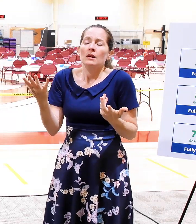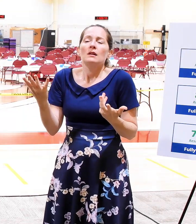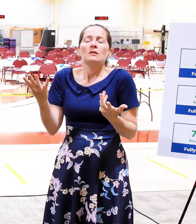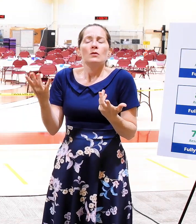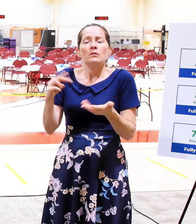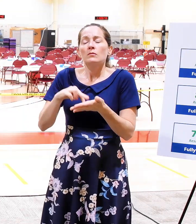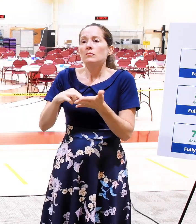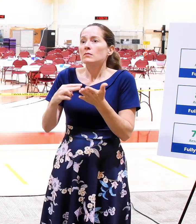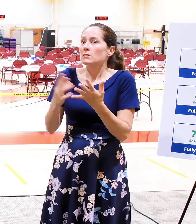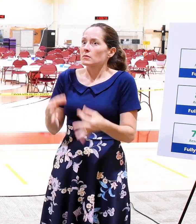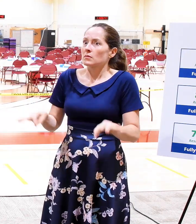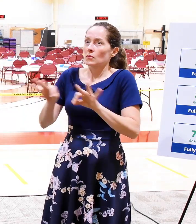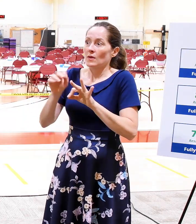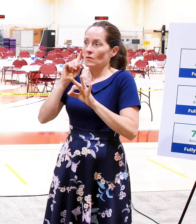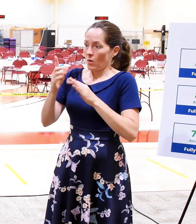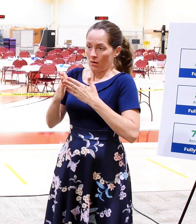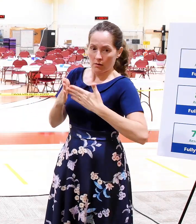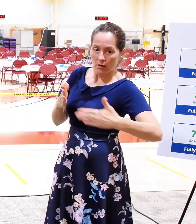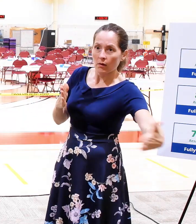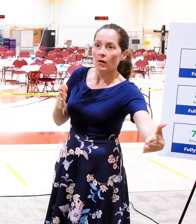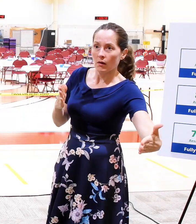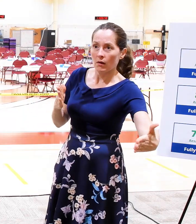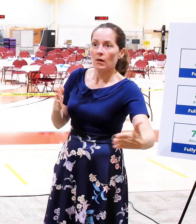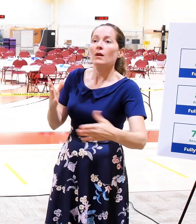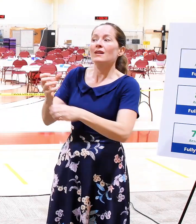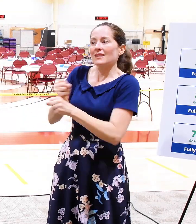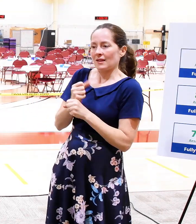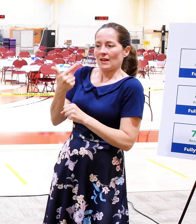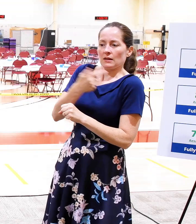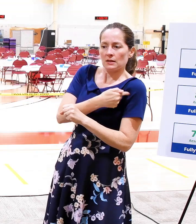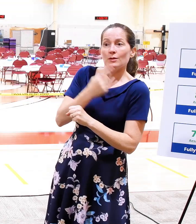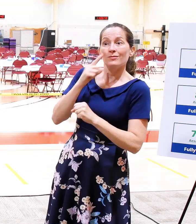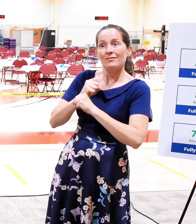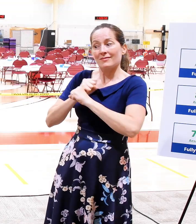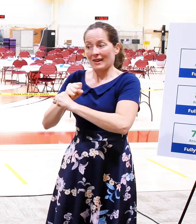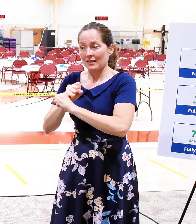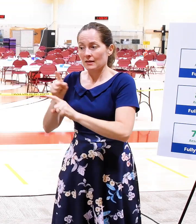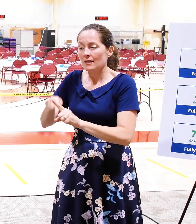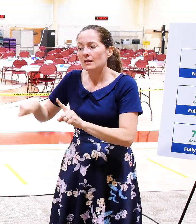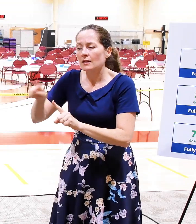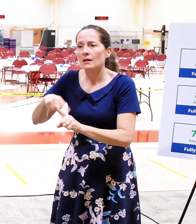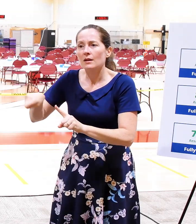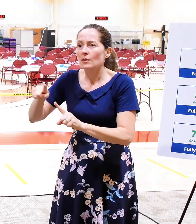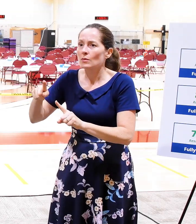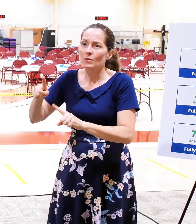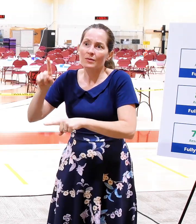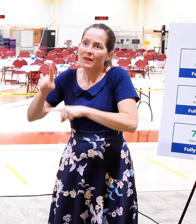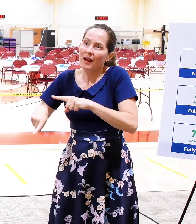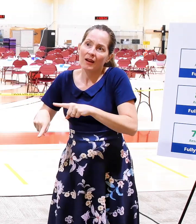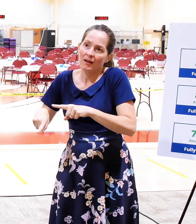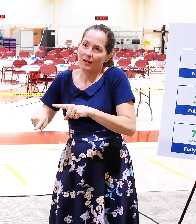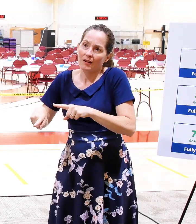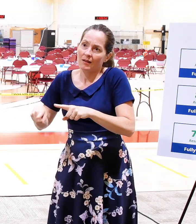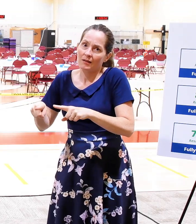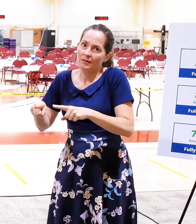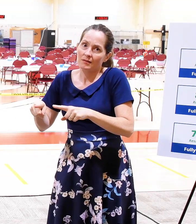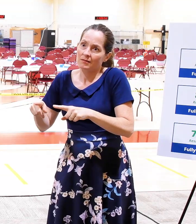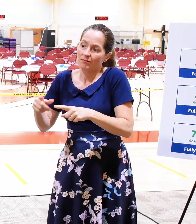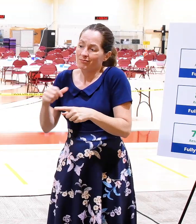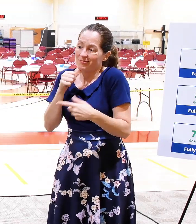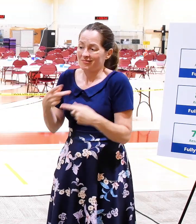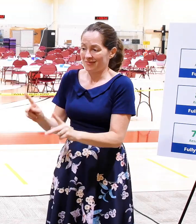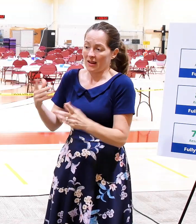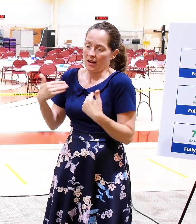protect those who can't protect themselves. And I'm so proud and encouraged by the more